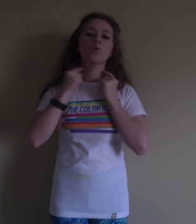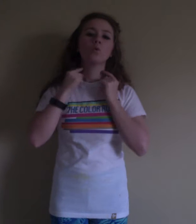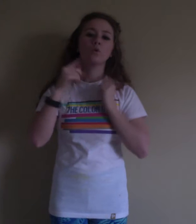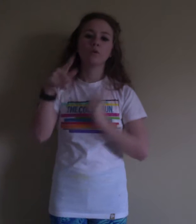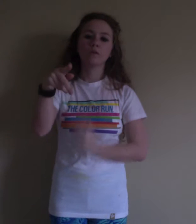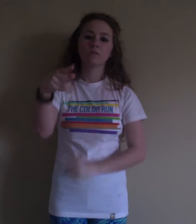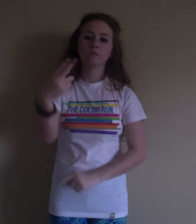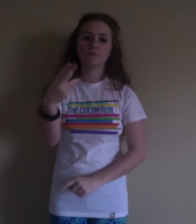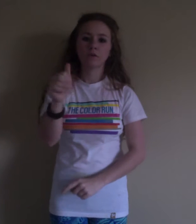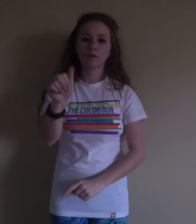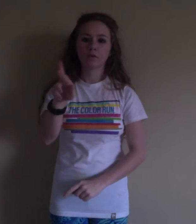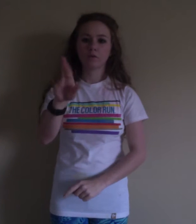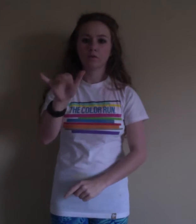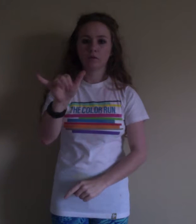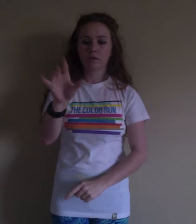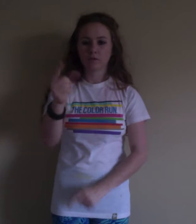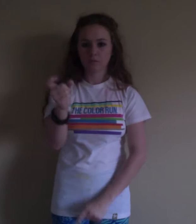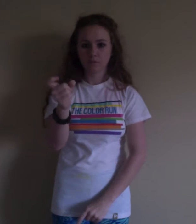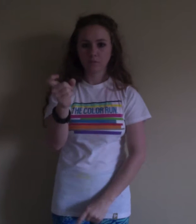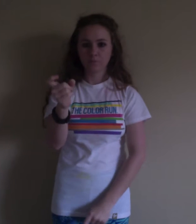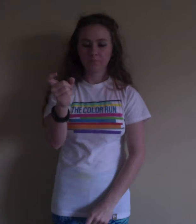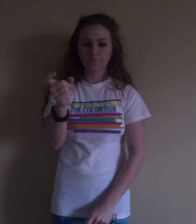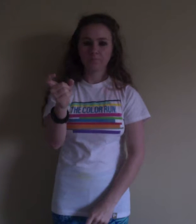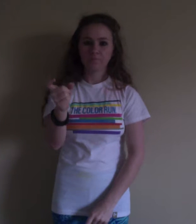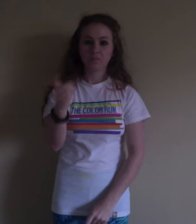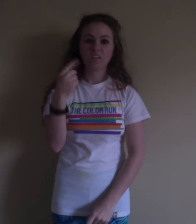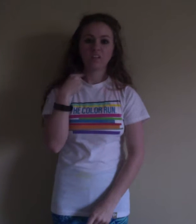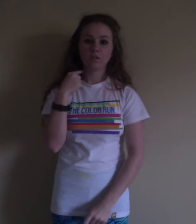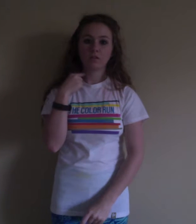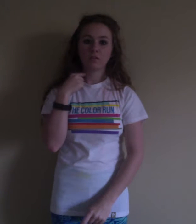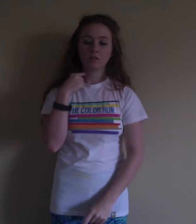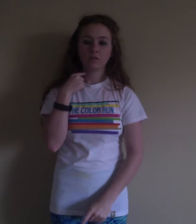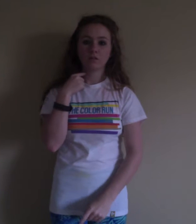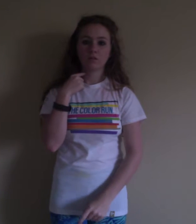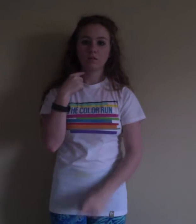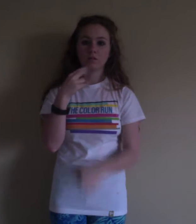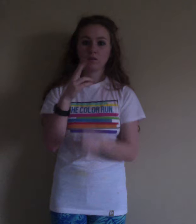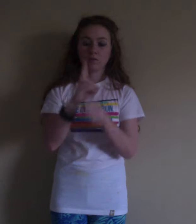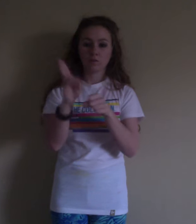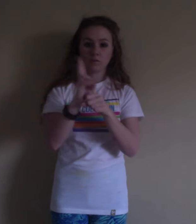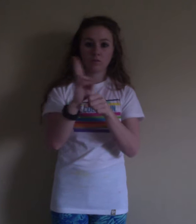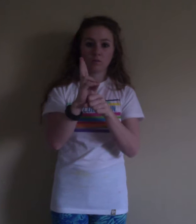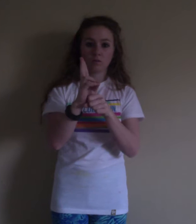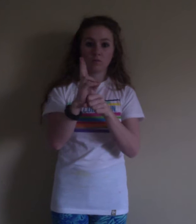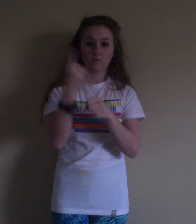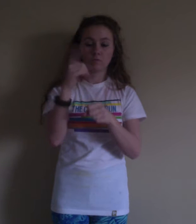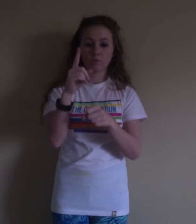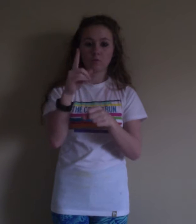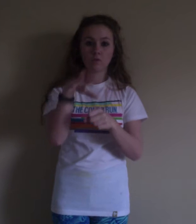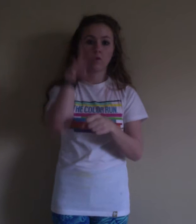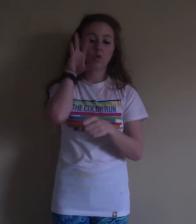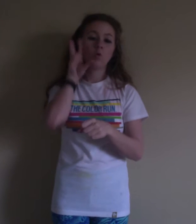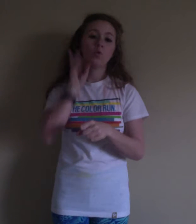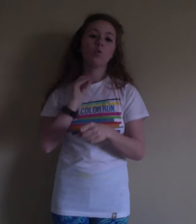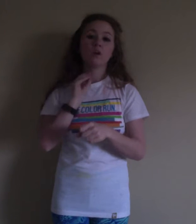throat. The pharynx carries both food and air and is used for digestion and respiration. One